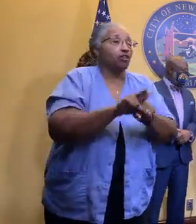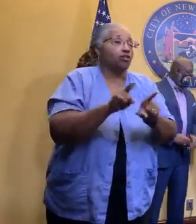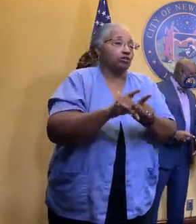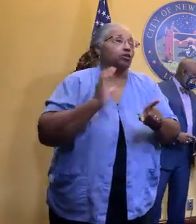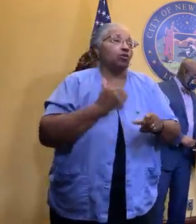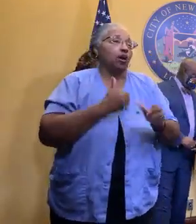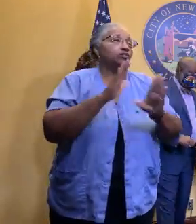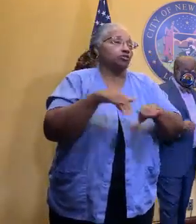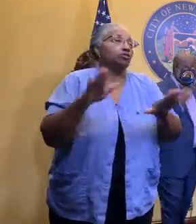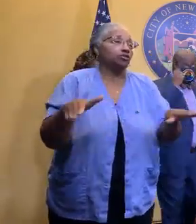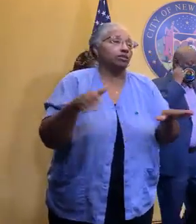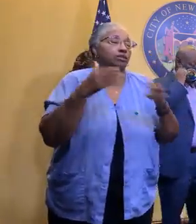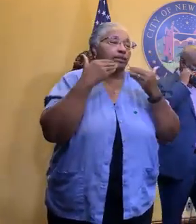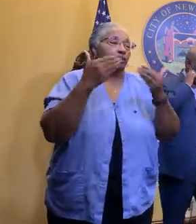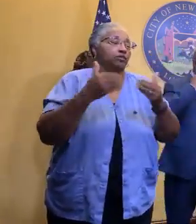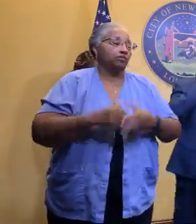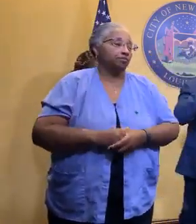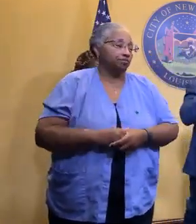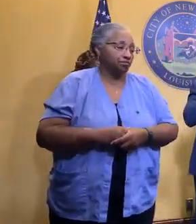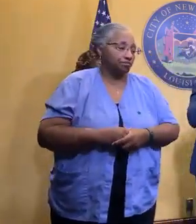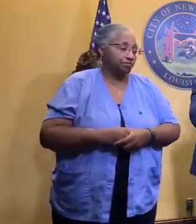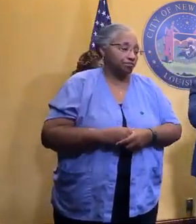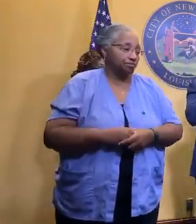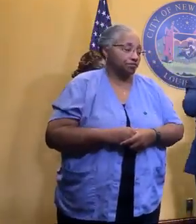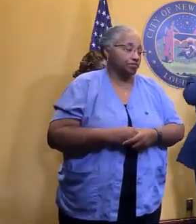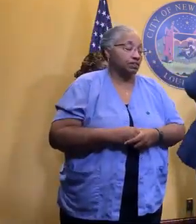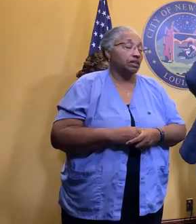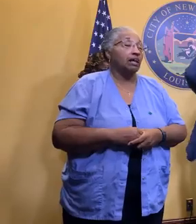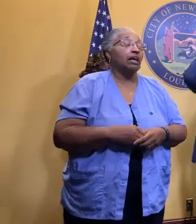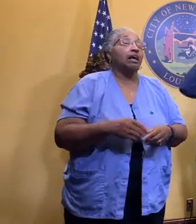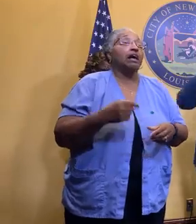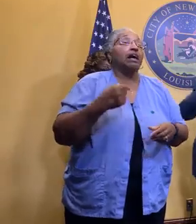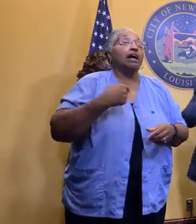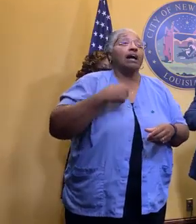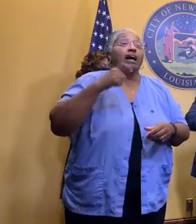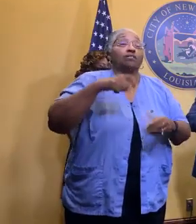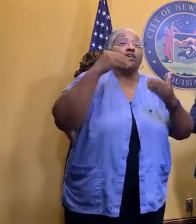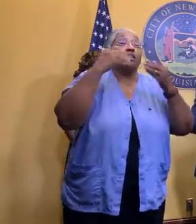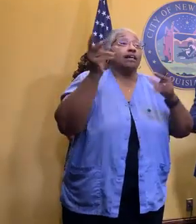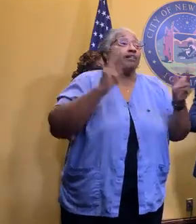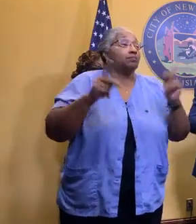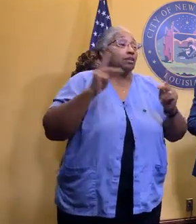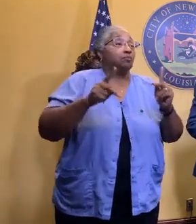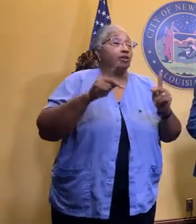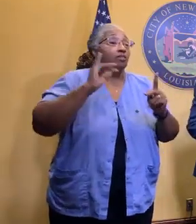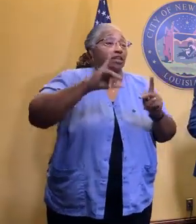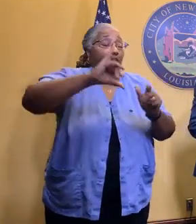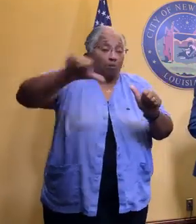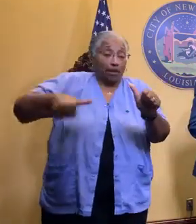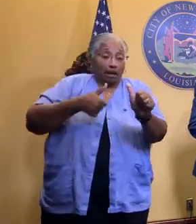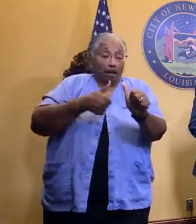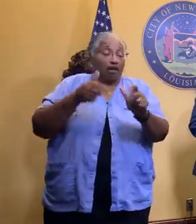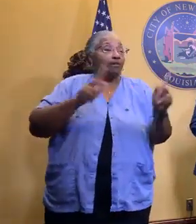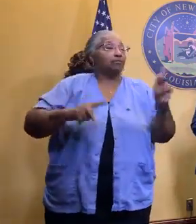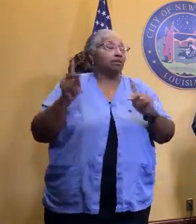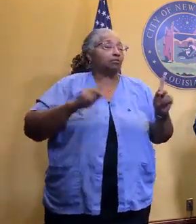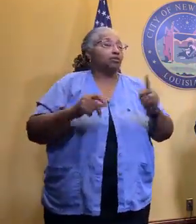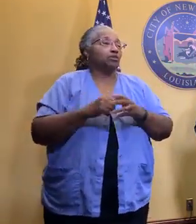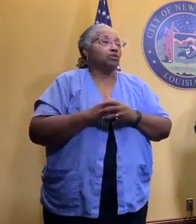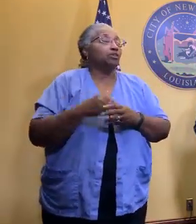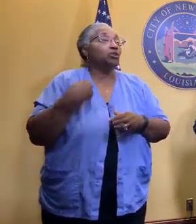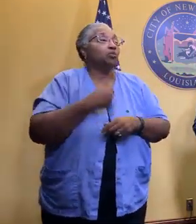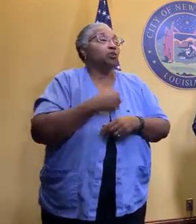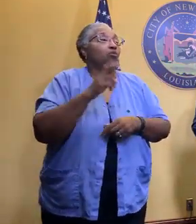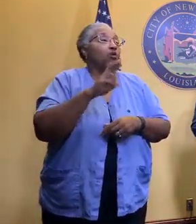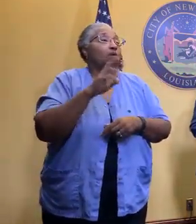Councilman. Councilman? So I would be remiss if I did not thank the people behind the people. We are the Robert